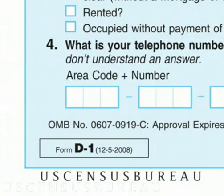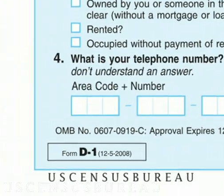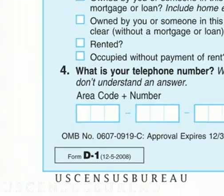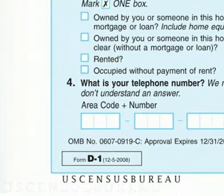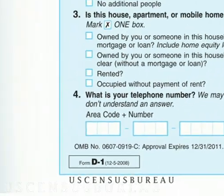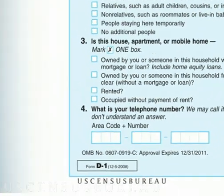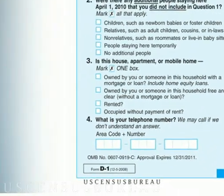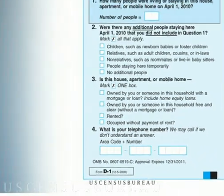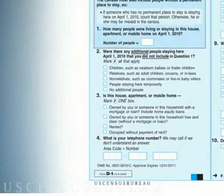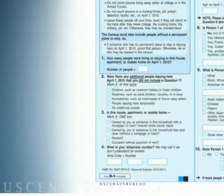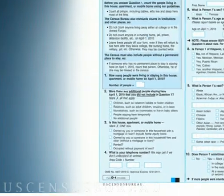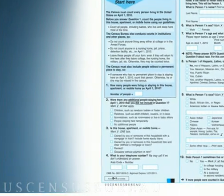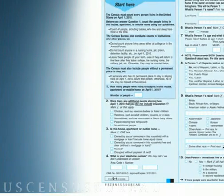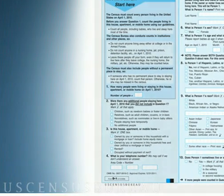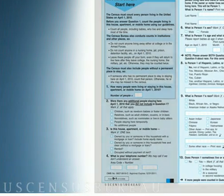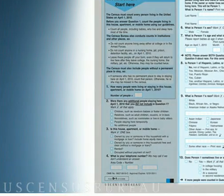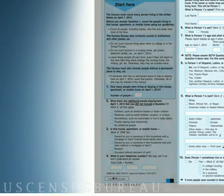include your area code.